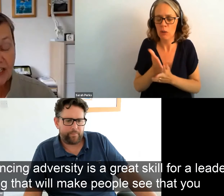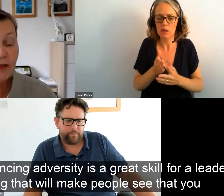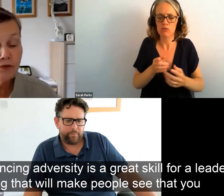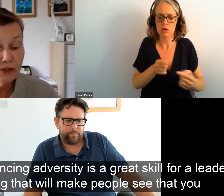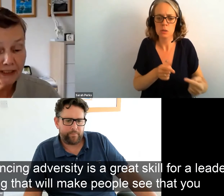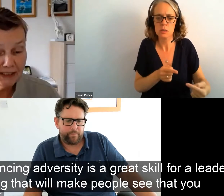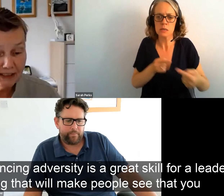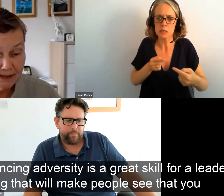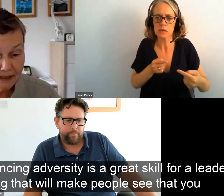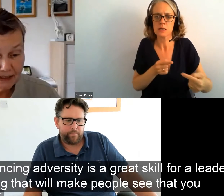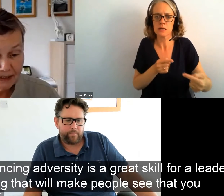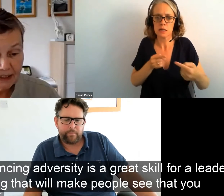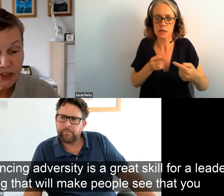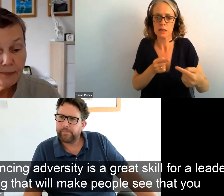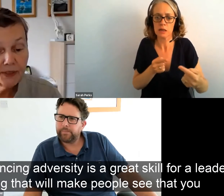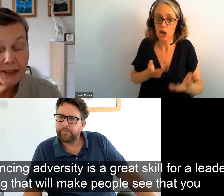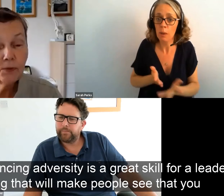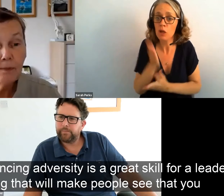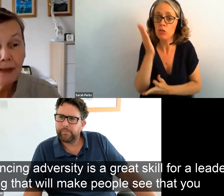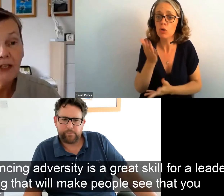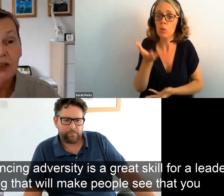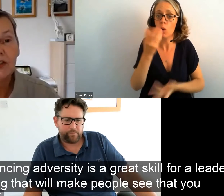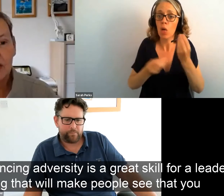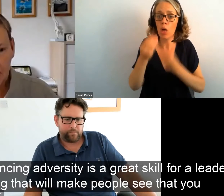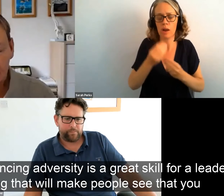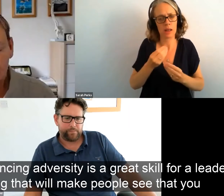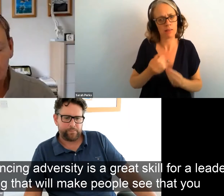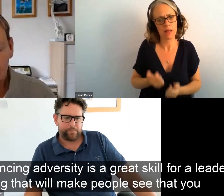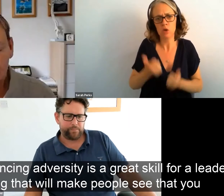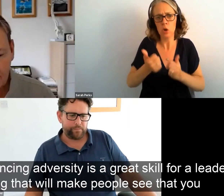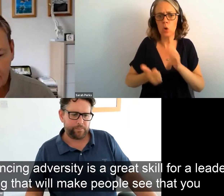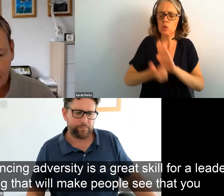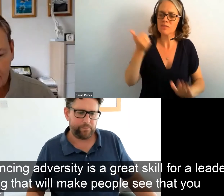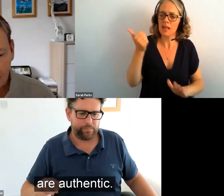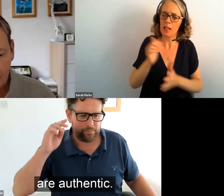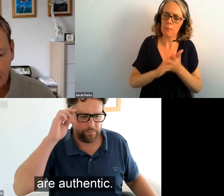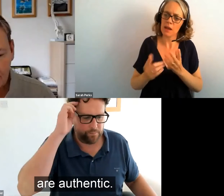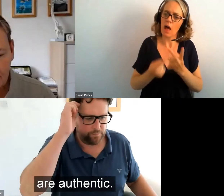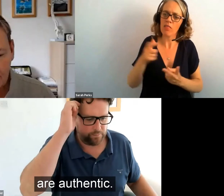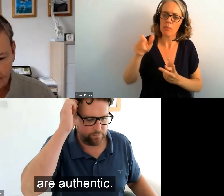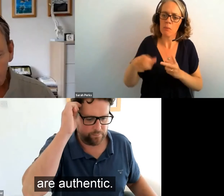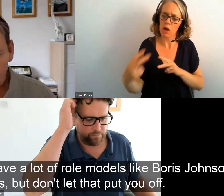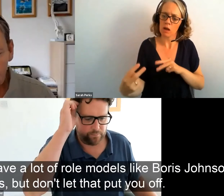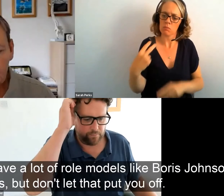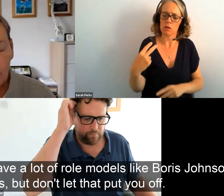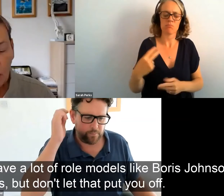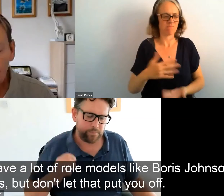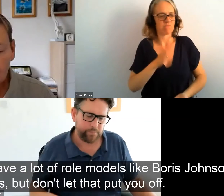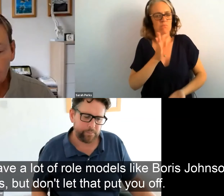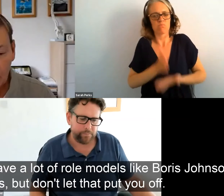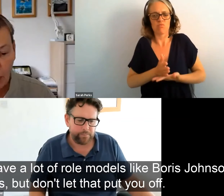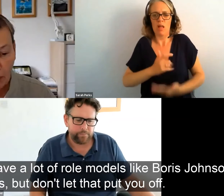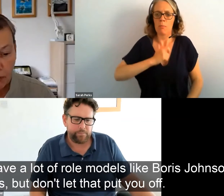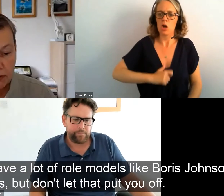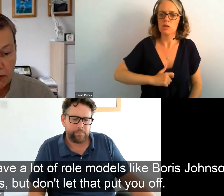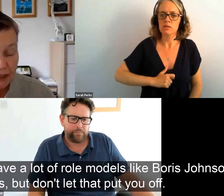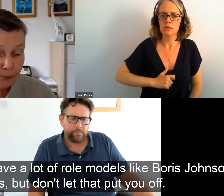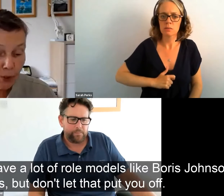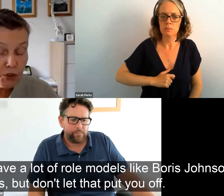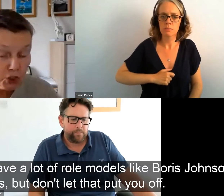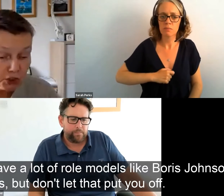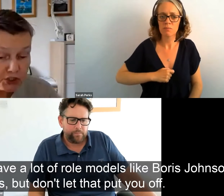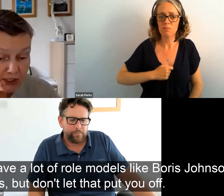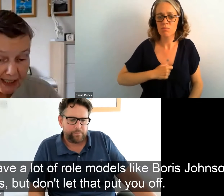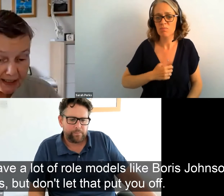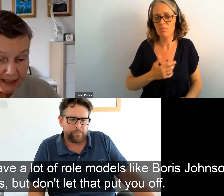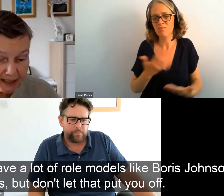is a great skill for a leader, something that will make others see that you're authentic. You won't have a lot of role